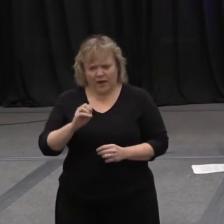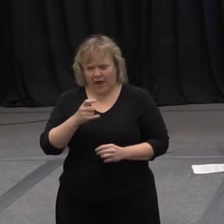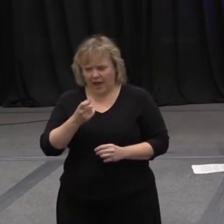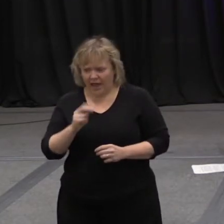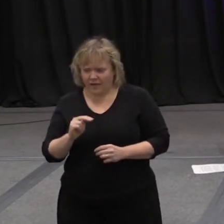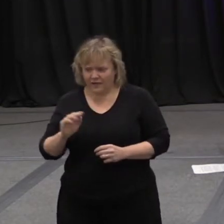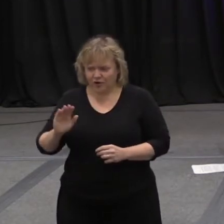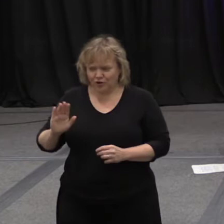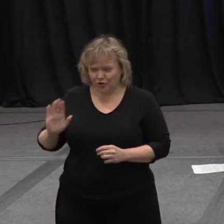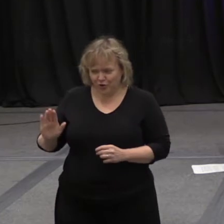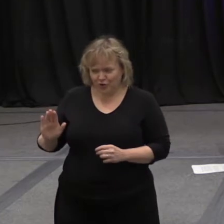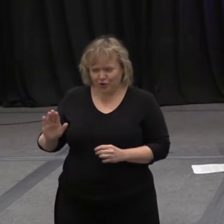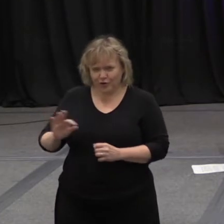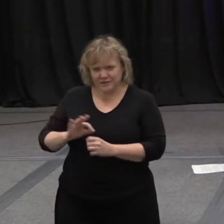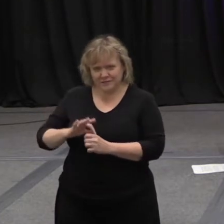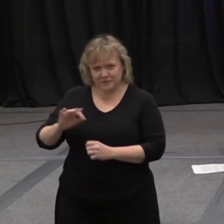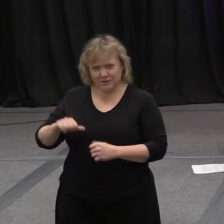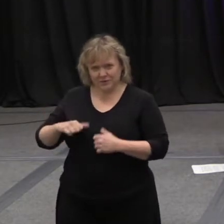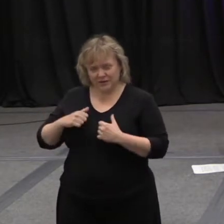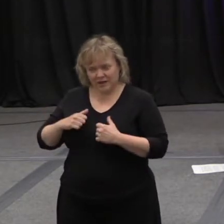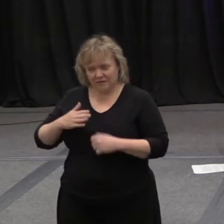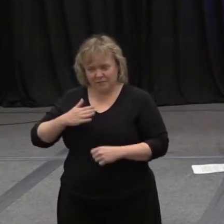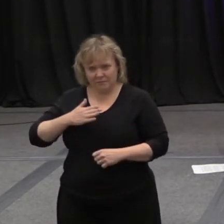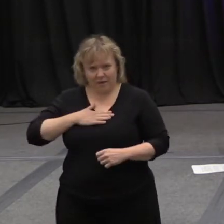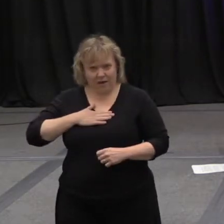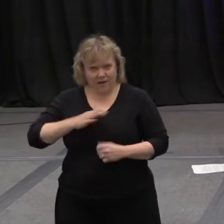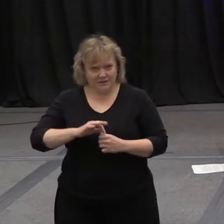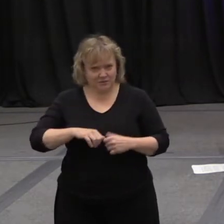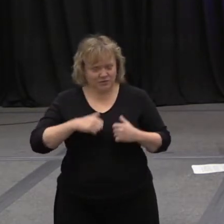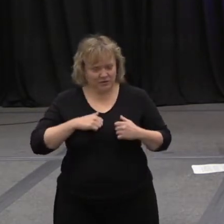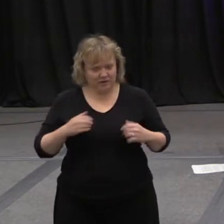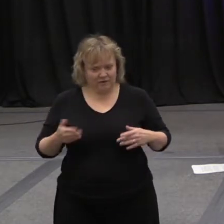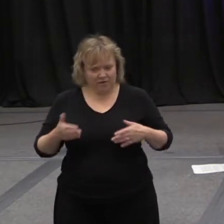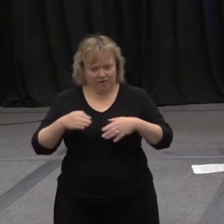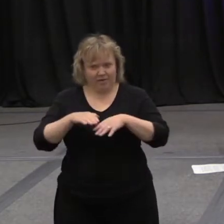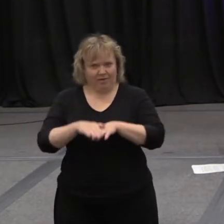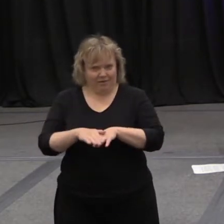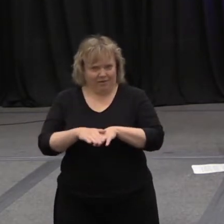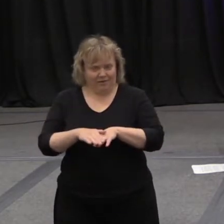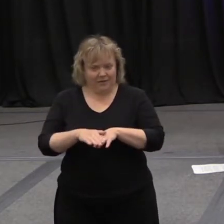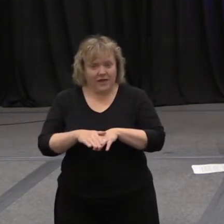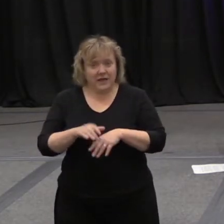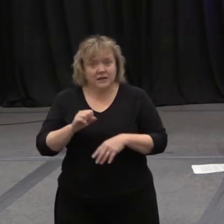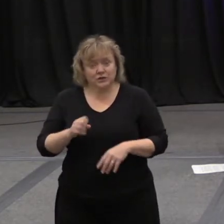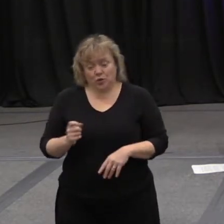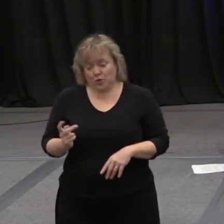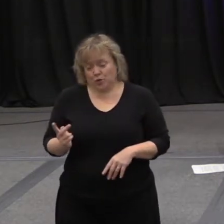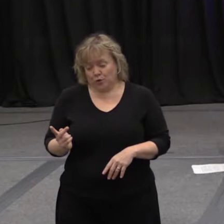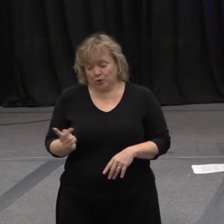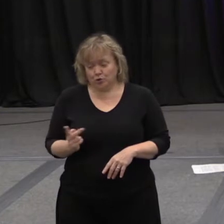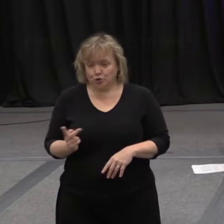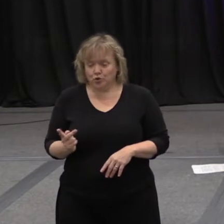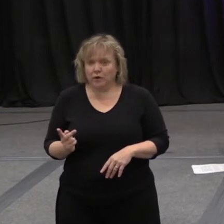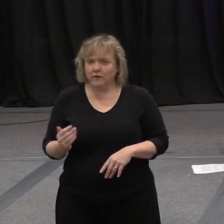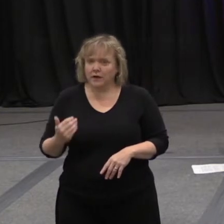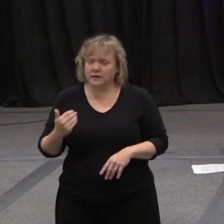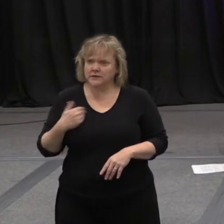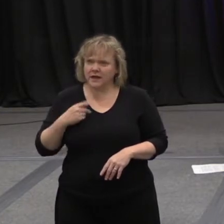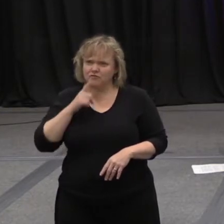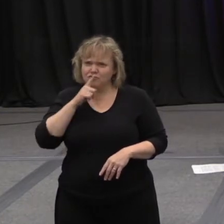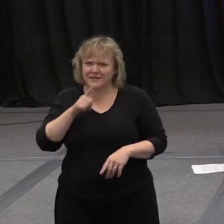spiritual practice. And so we are going to the same location through two different avenues,